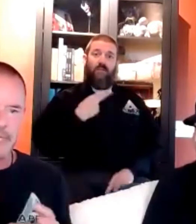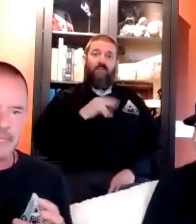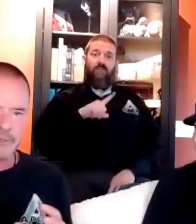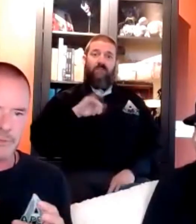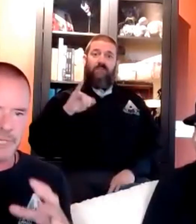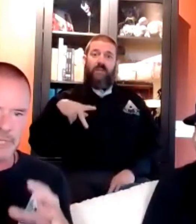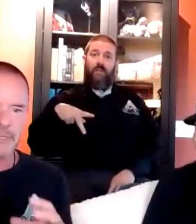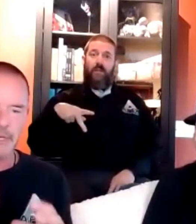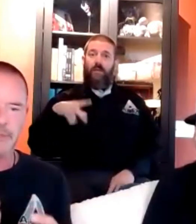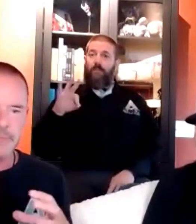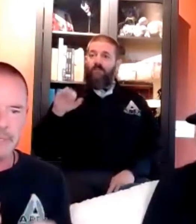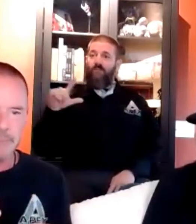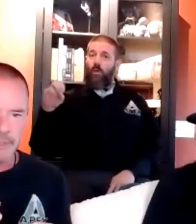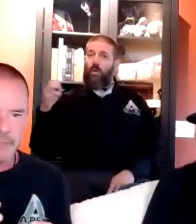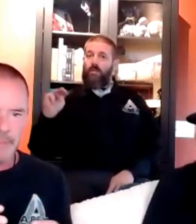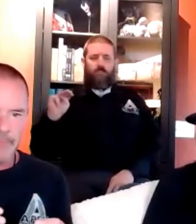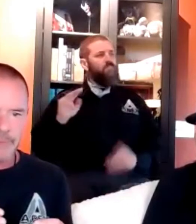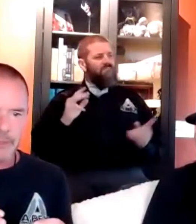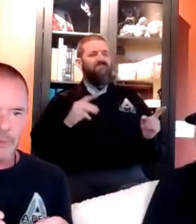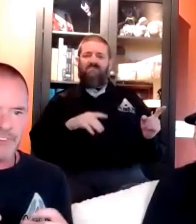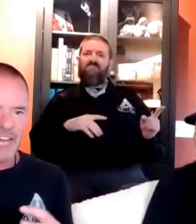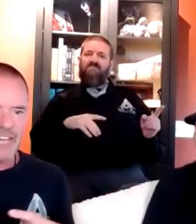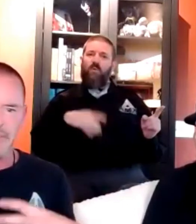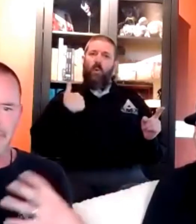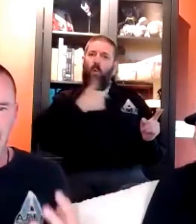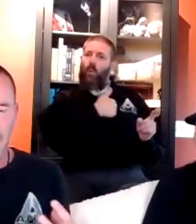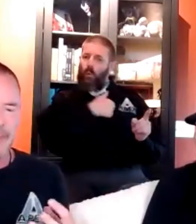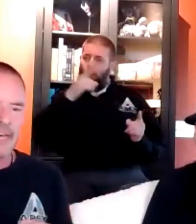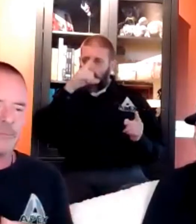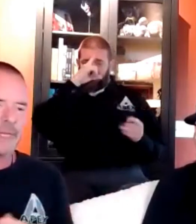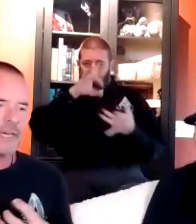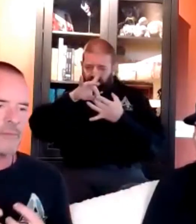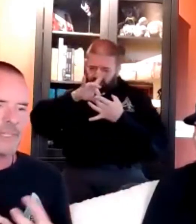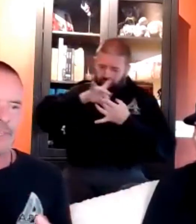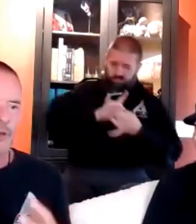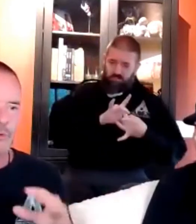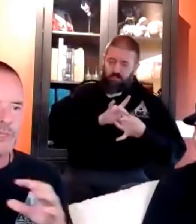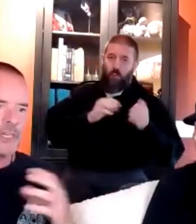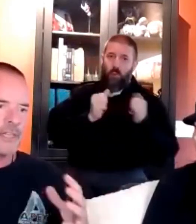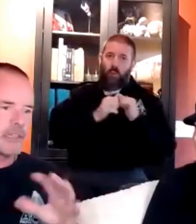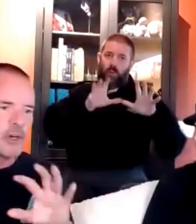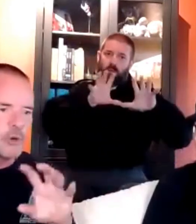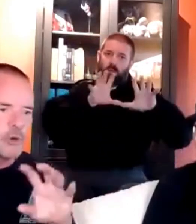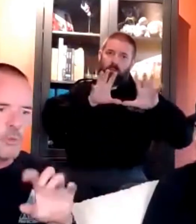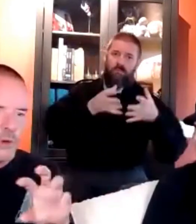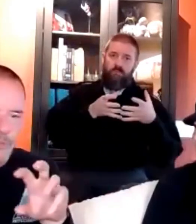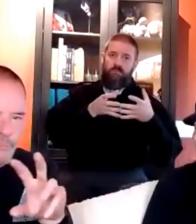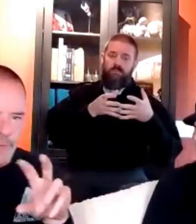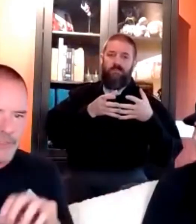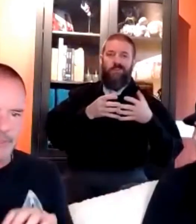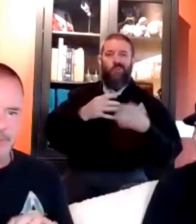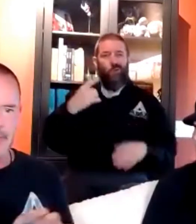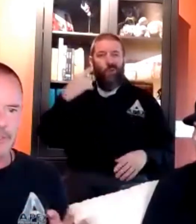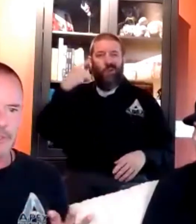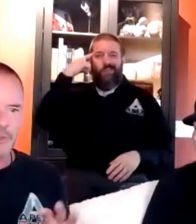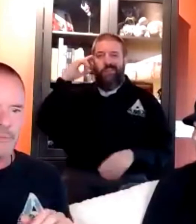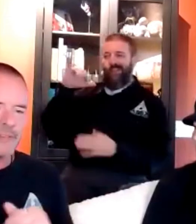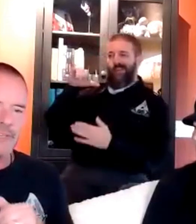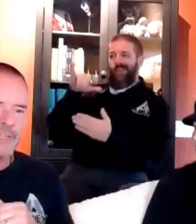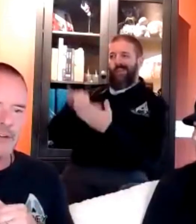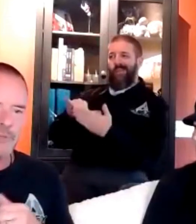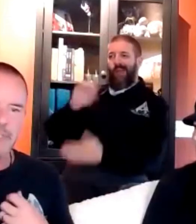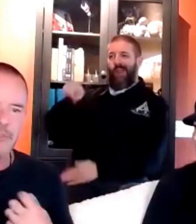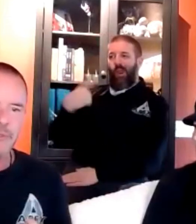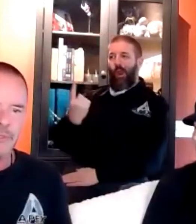communal beings. We need other people. We've kind of forgotten that and become that lone wolf myth is like the cool myth.